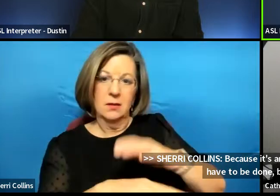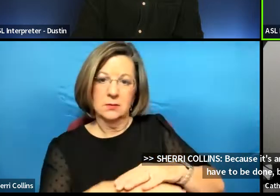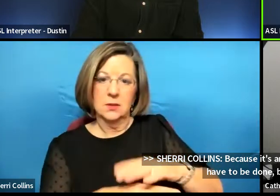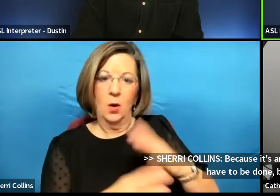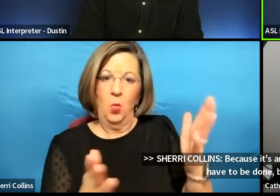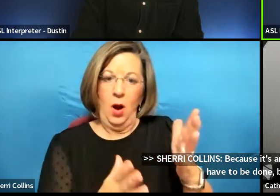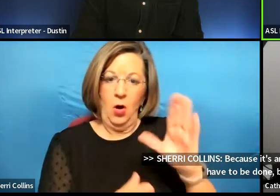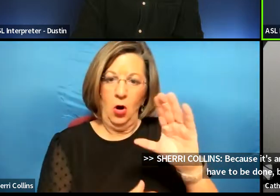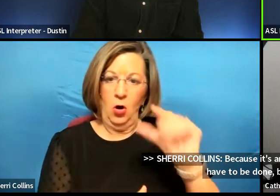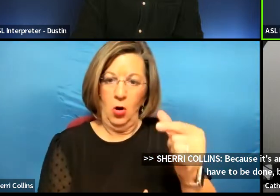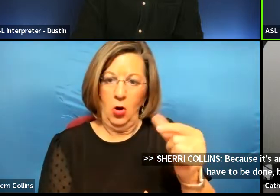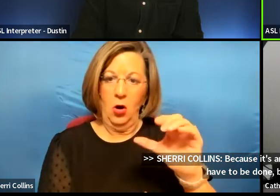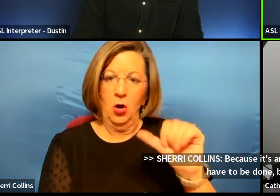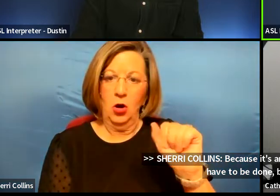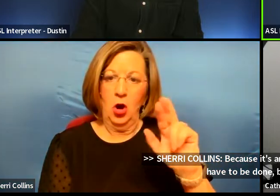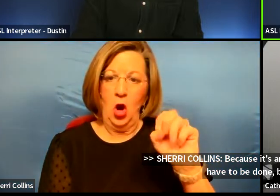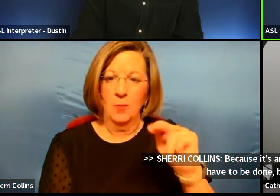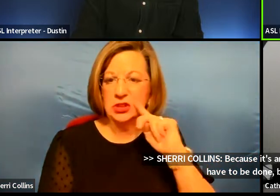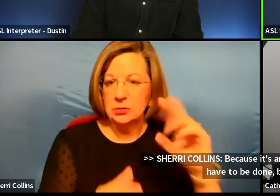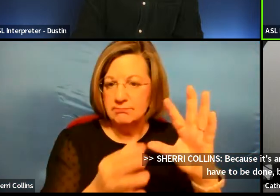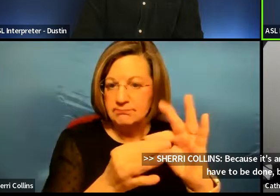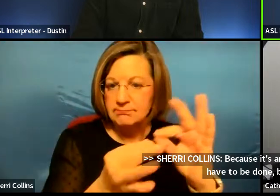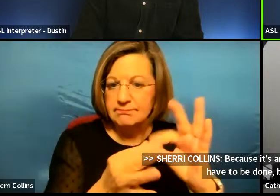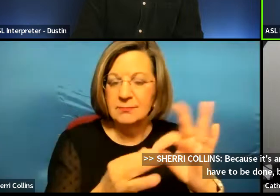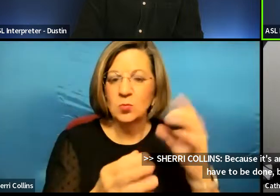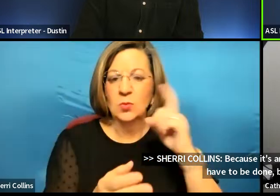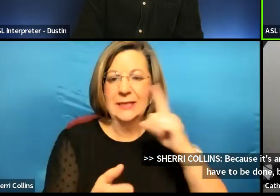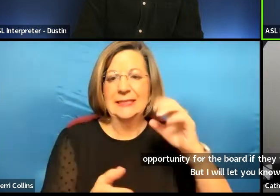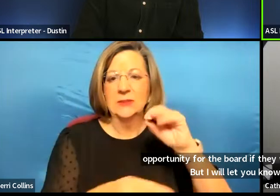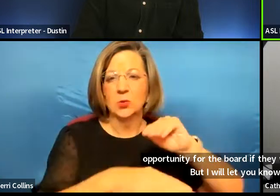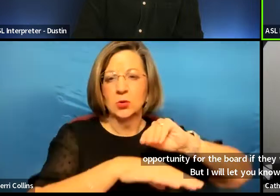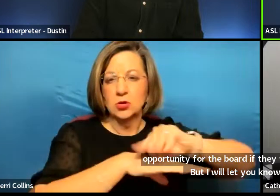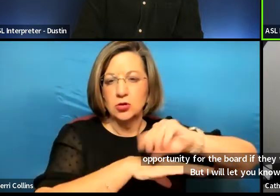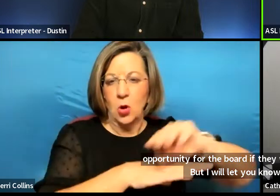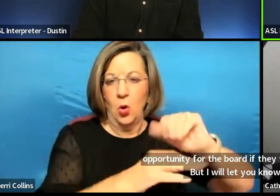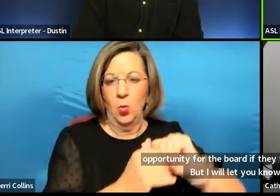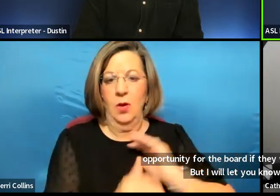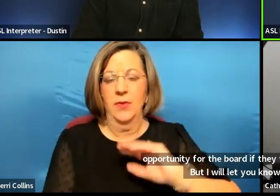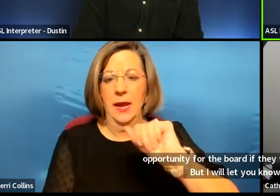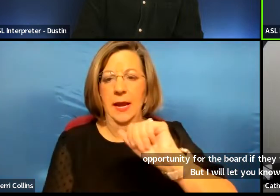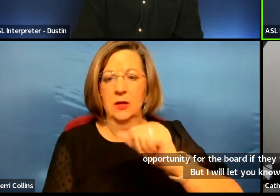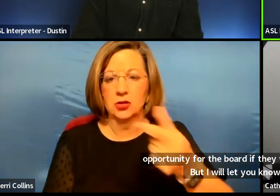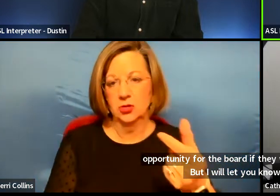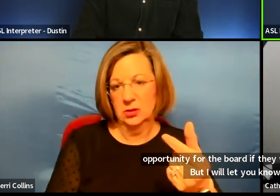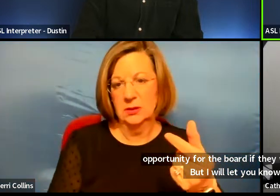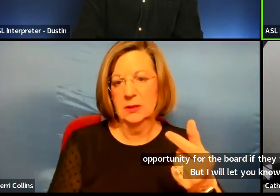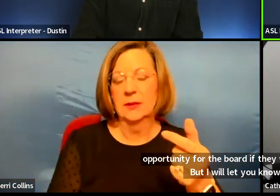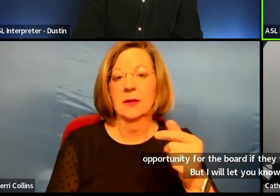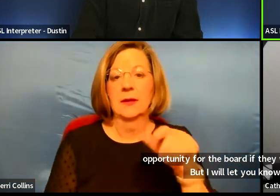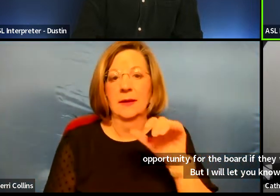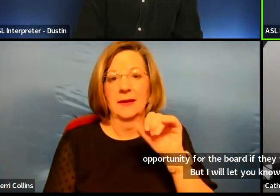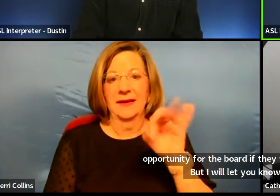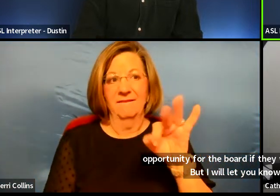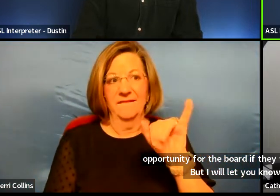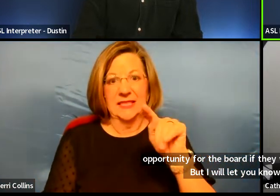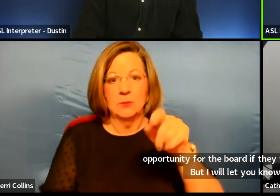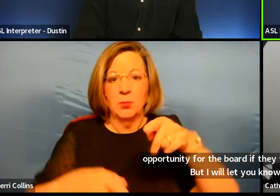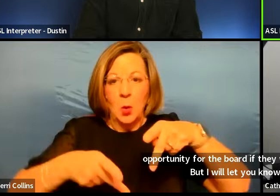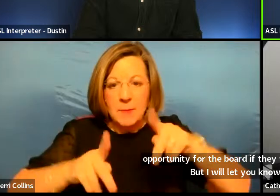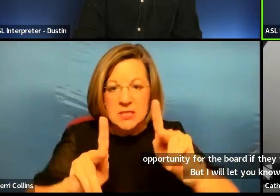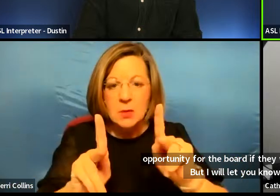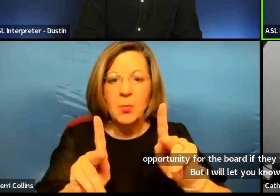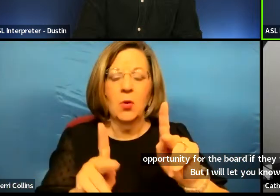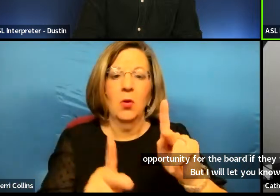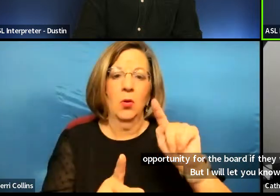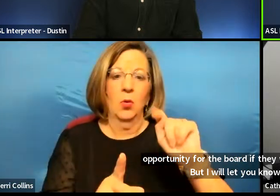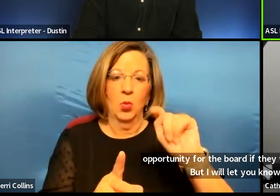I will let you know that based on what Carmen has just mentioned, we do need to consult with the